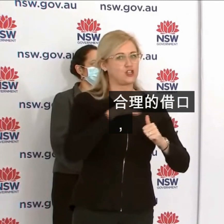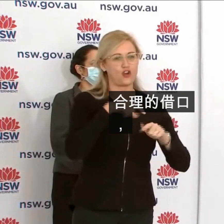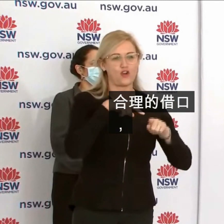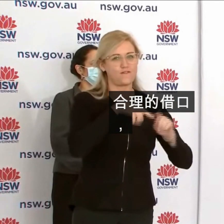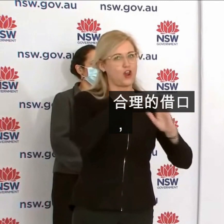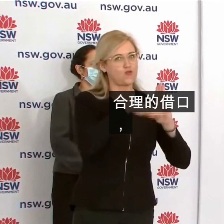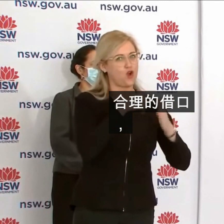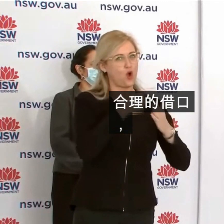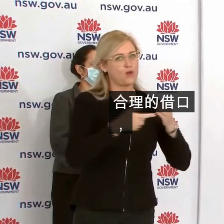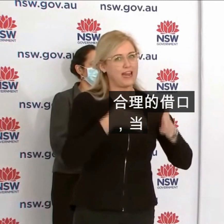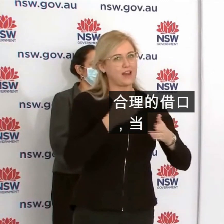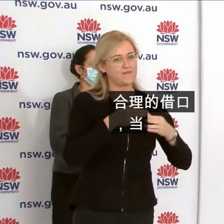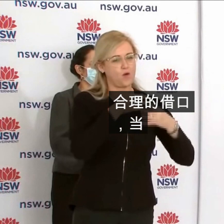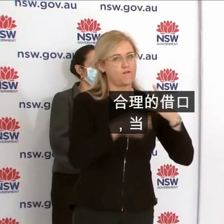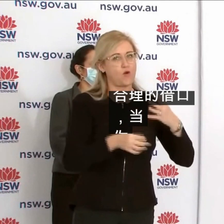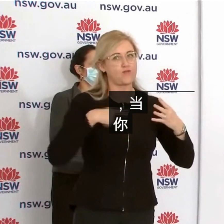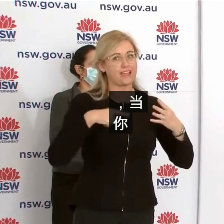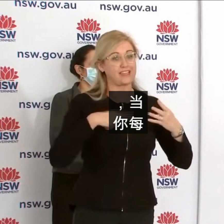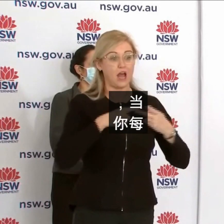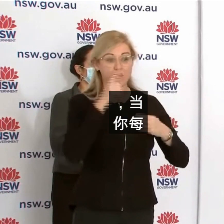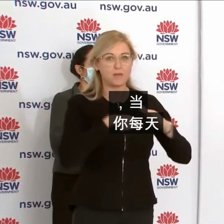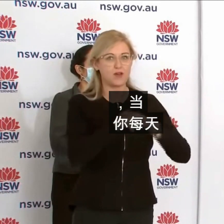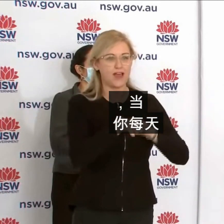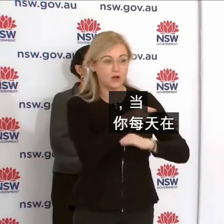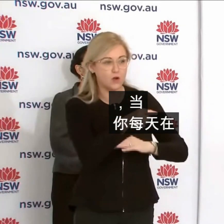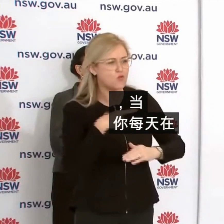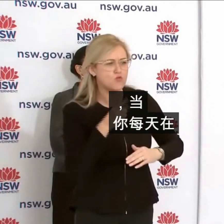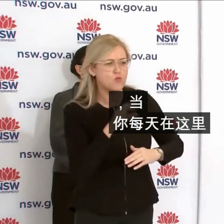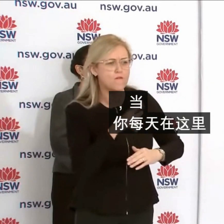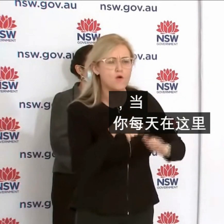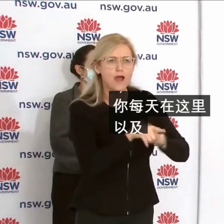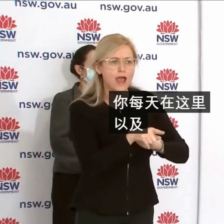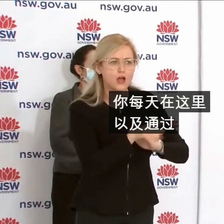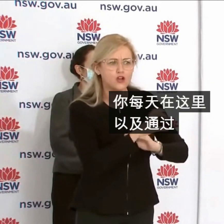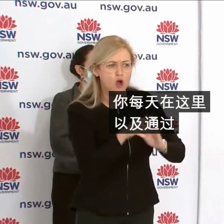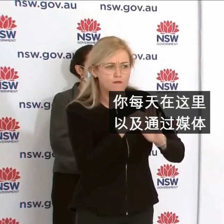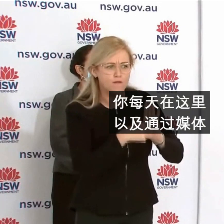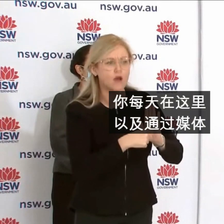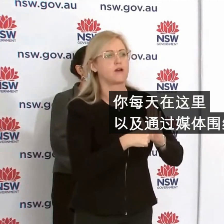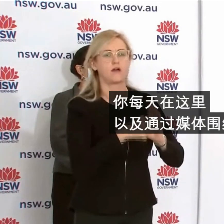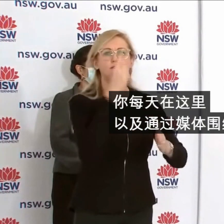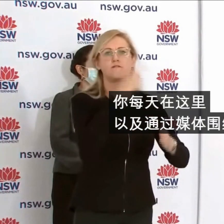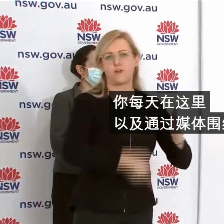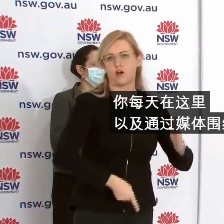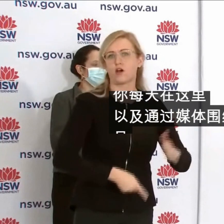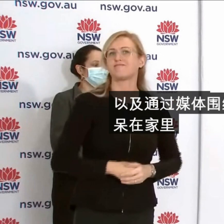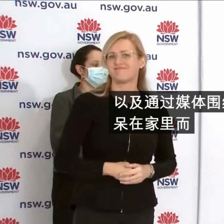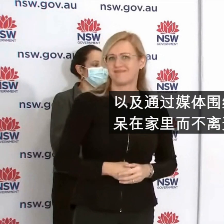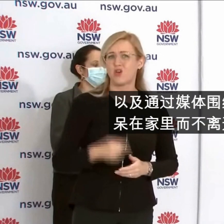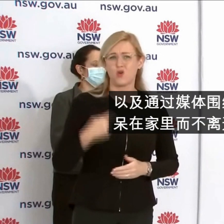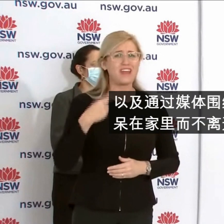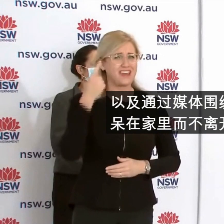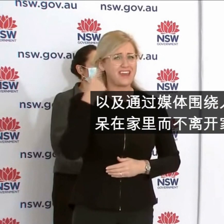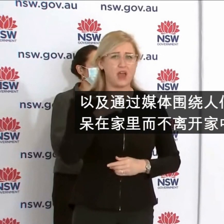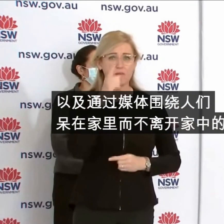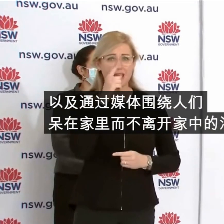is terribly concerning when you think about the messaging every day here and through the media around people staying at